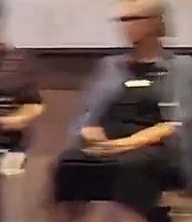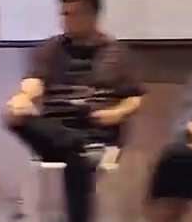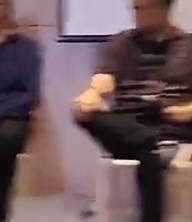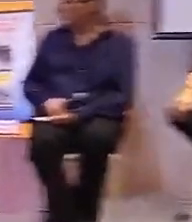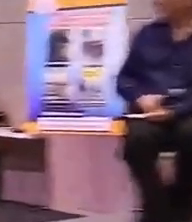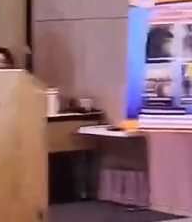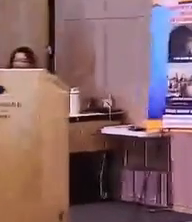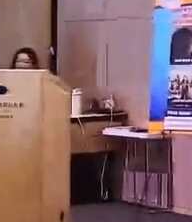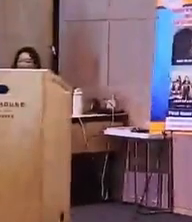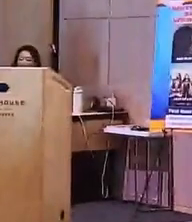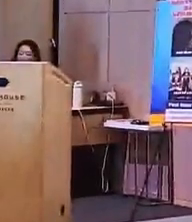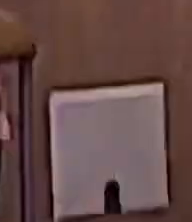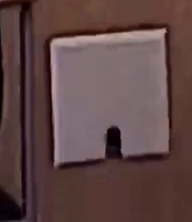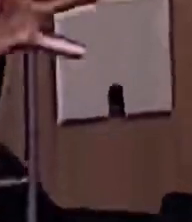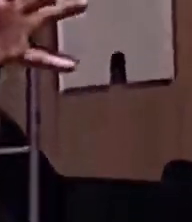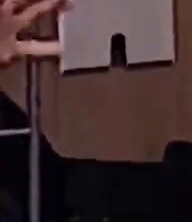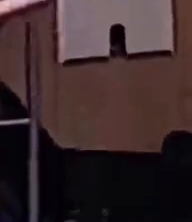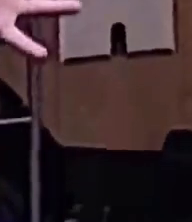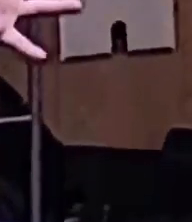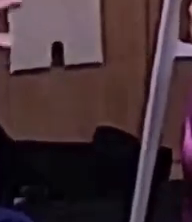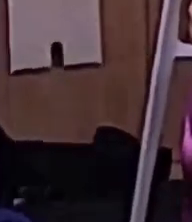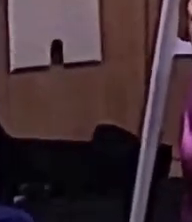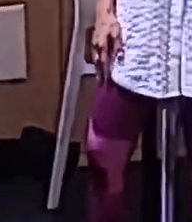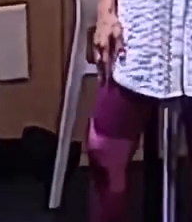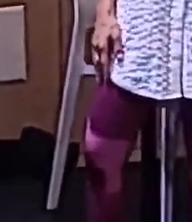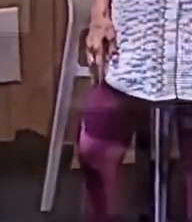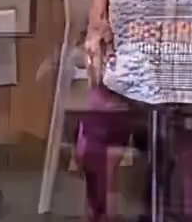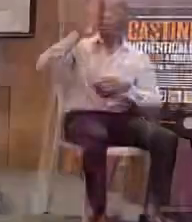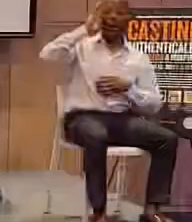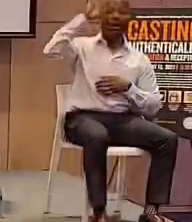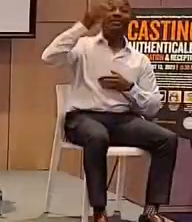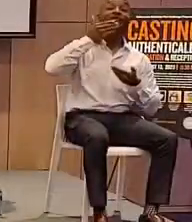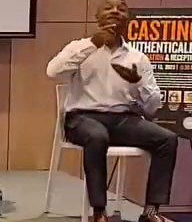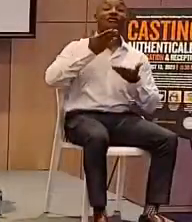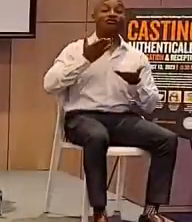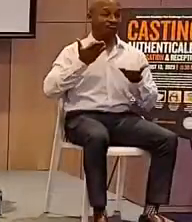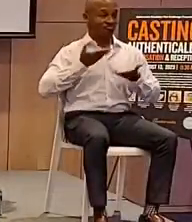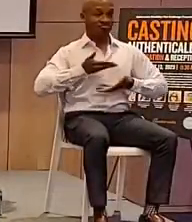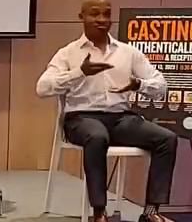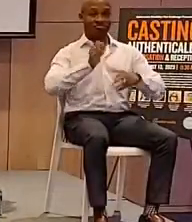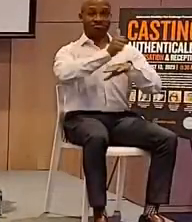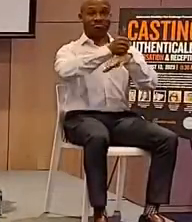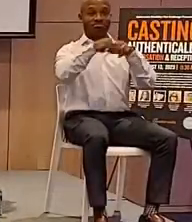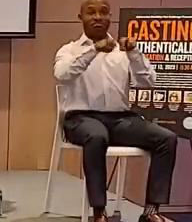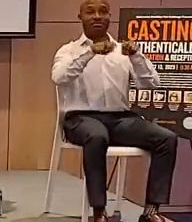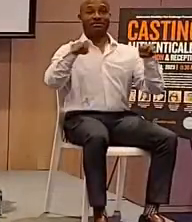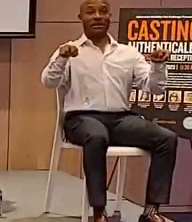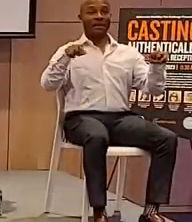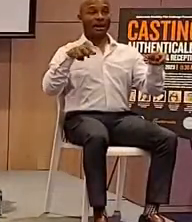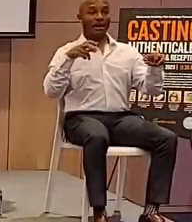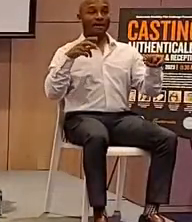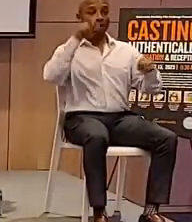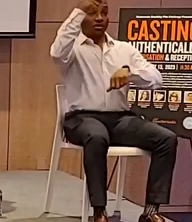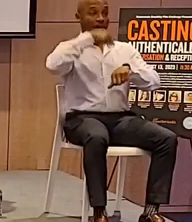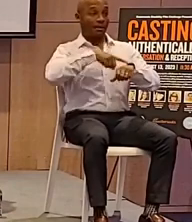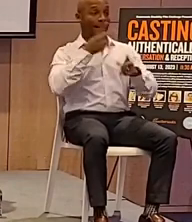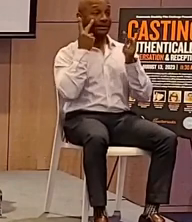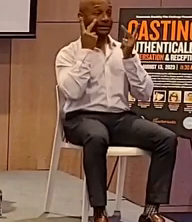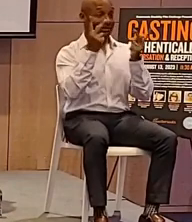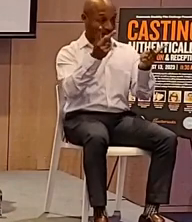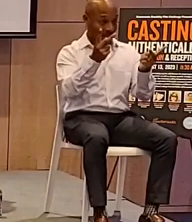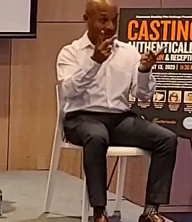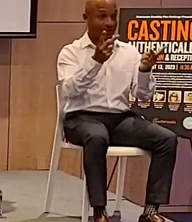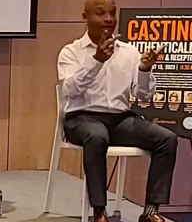here last year, and this is one of the first times that I've actually seen a panel of casting directors that are so authentically